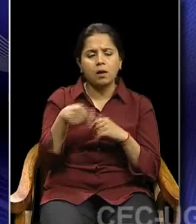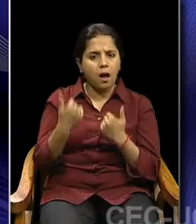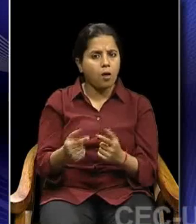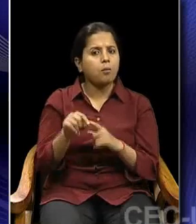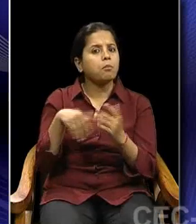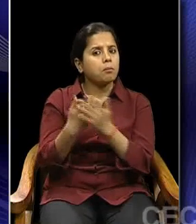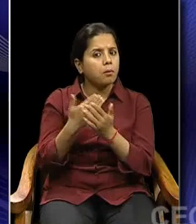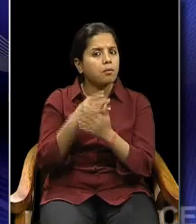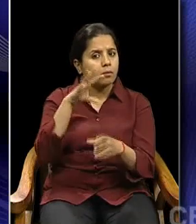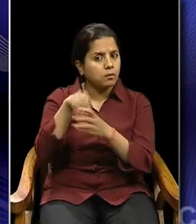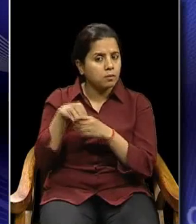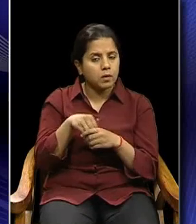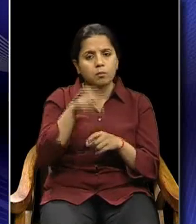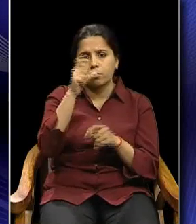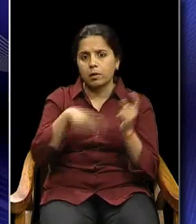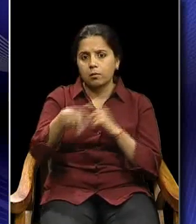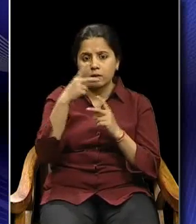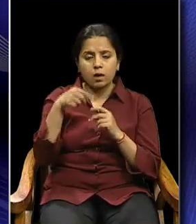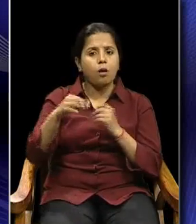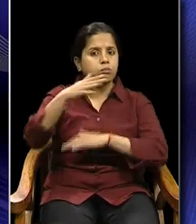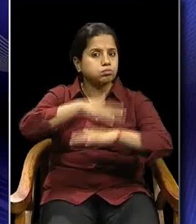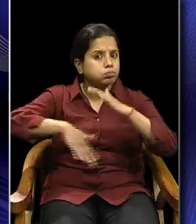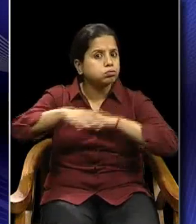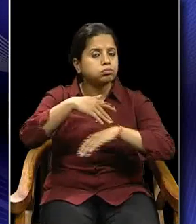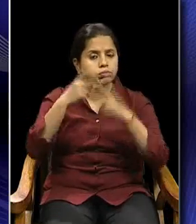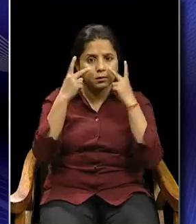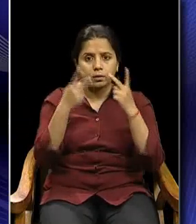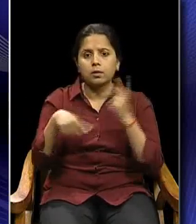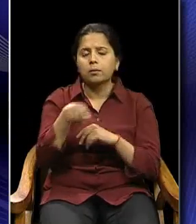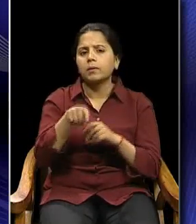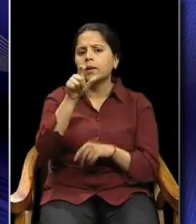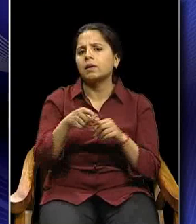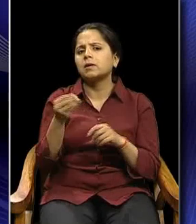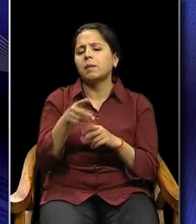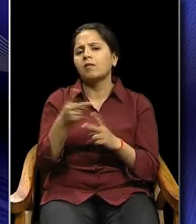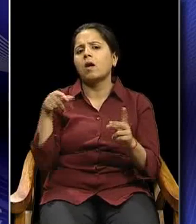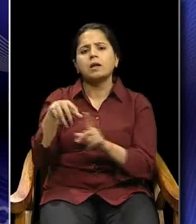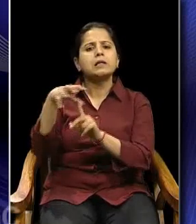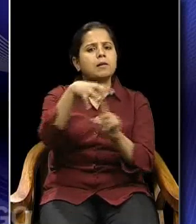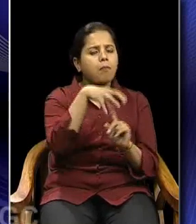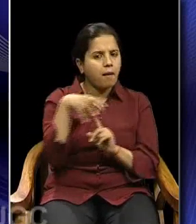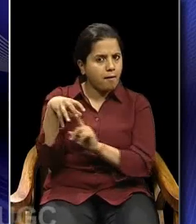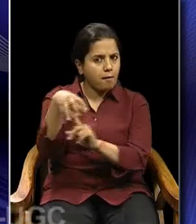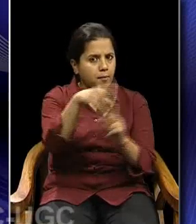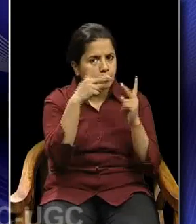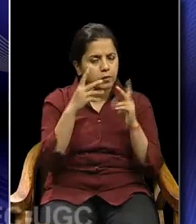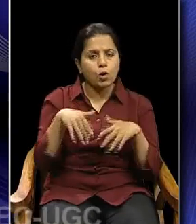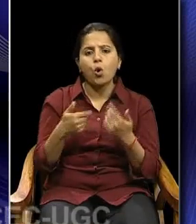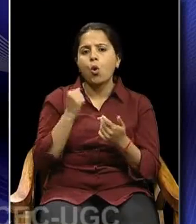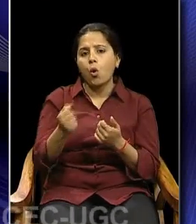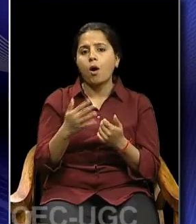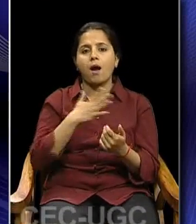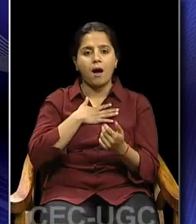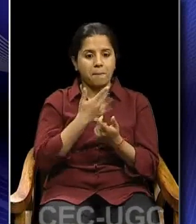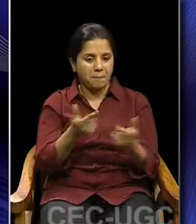participating as individuals or organizations in terms of various departments or horticulture departments